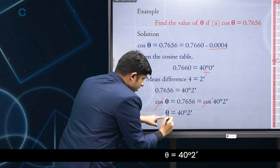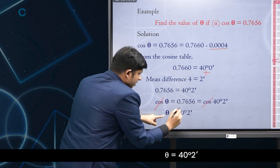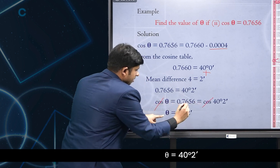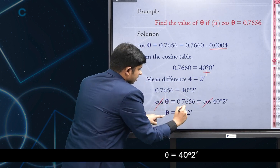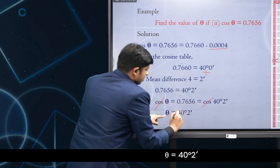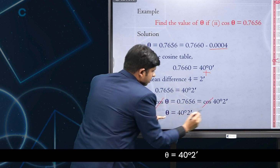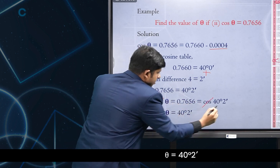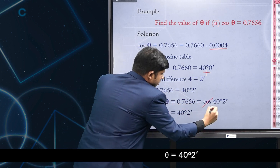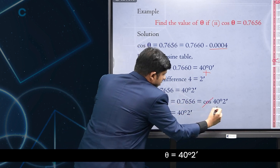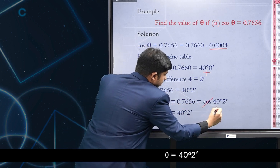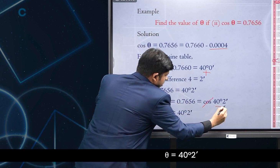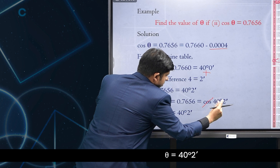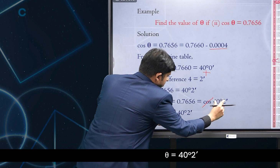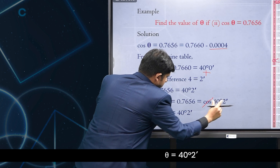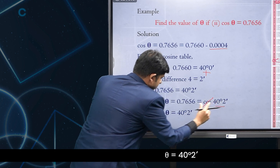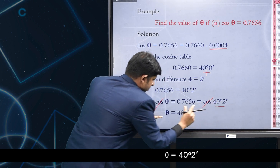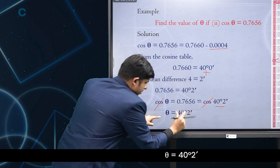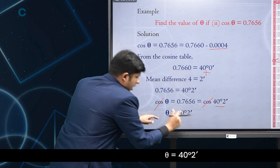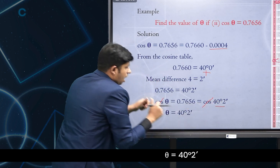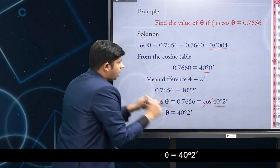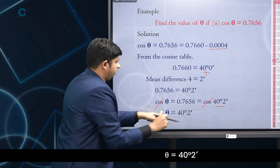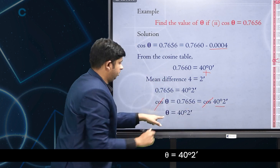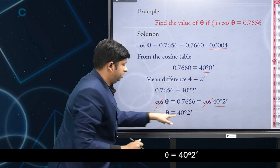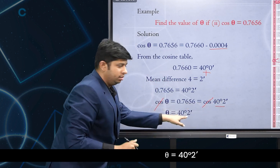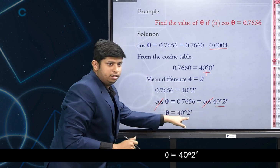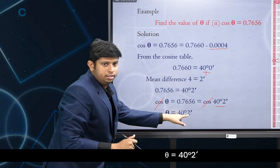Theta is equal to 40 degrees 2 minutes.